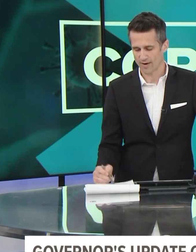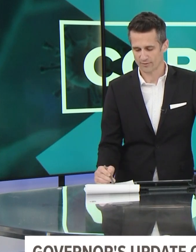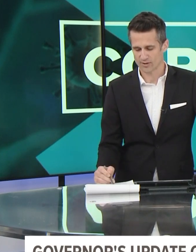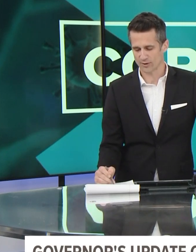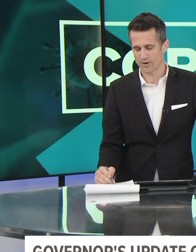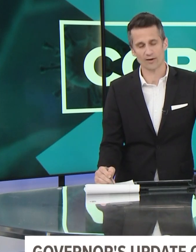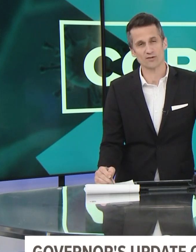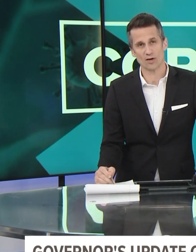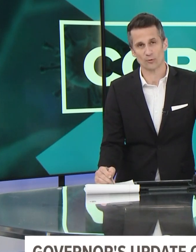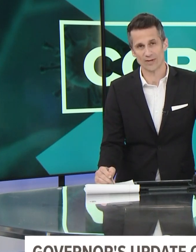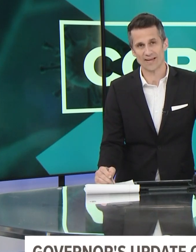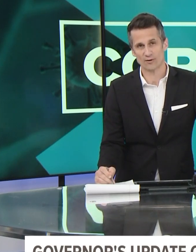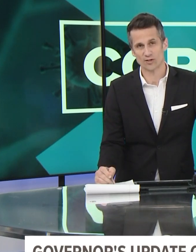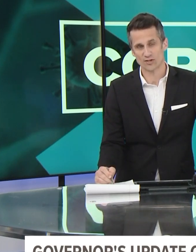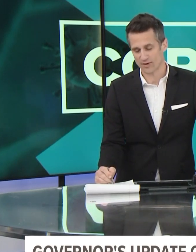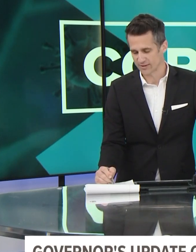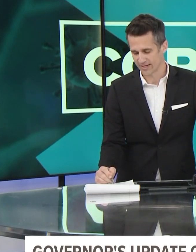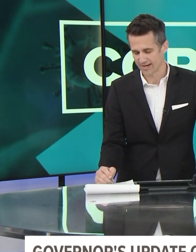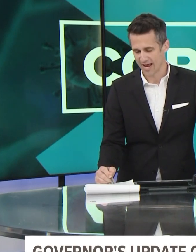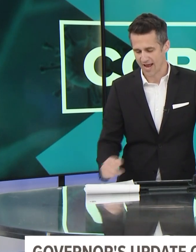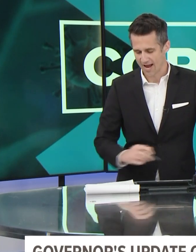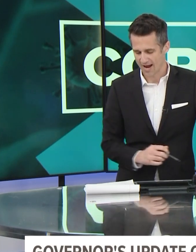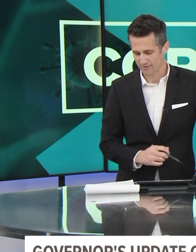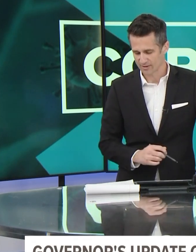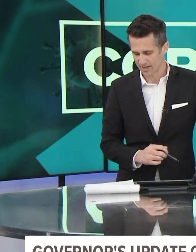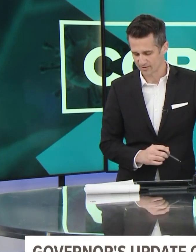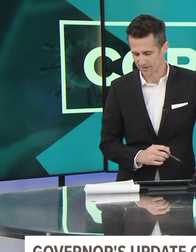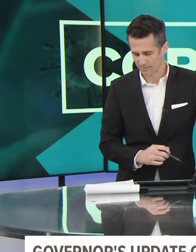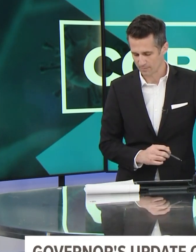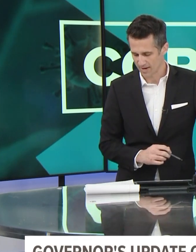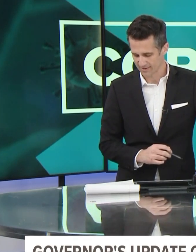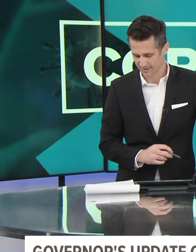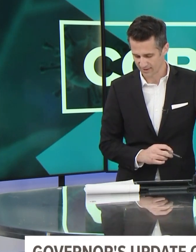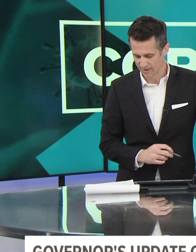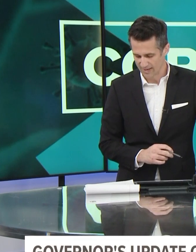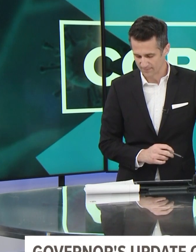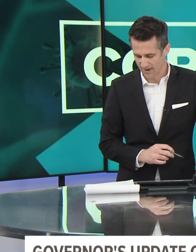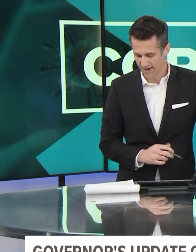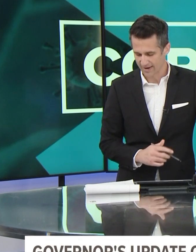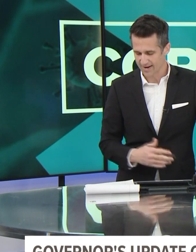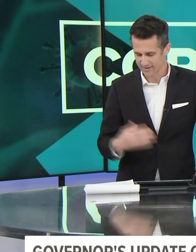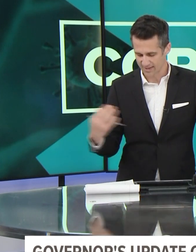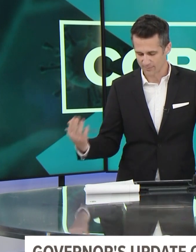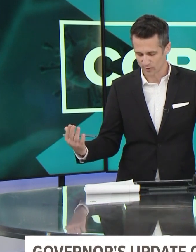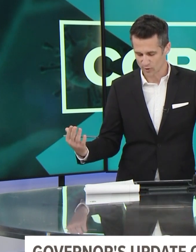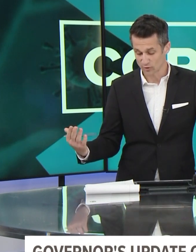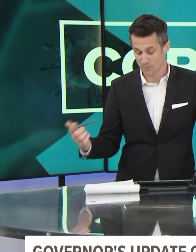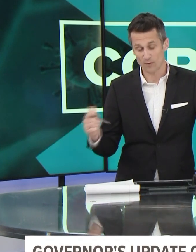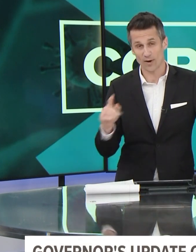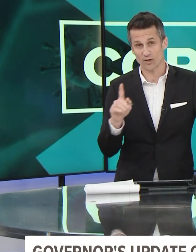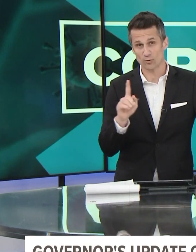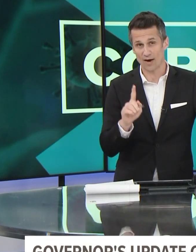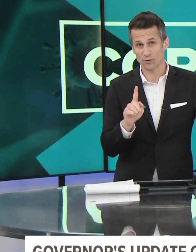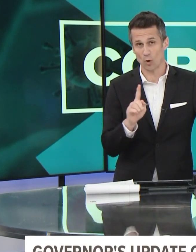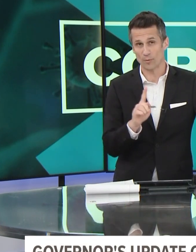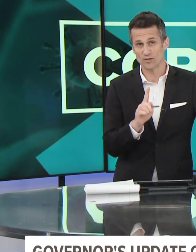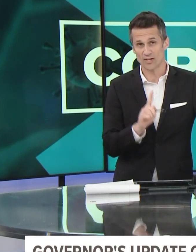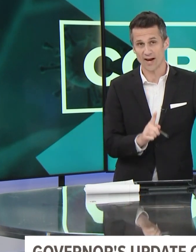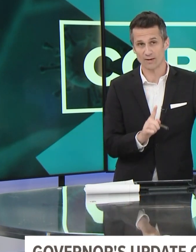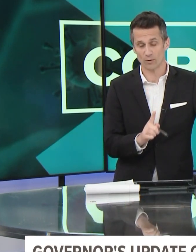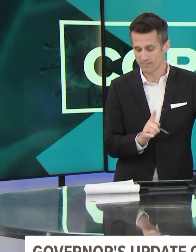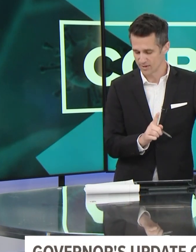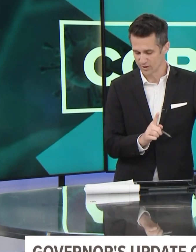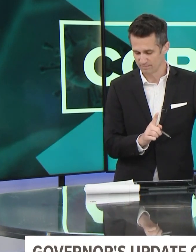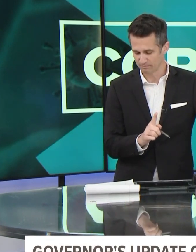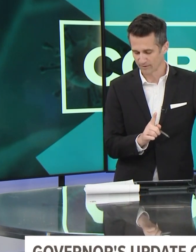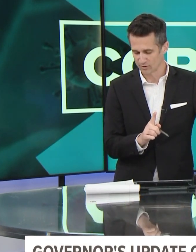the coronavirus here in Arkansas. 3,017 have tested positive. And next up, there's also, by the way, a drive-through open today. I